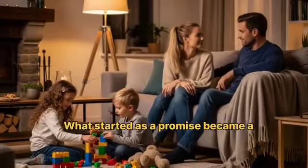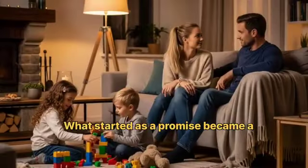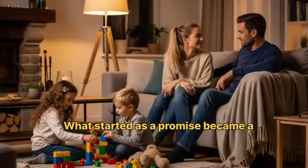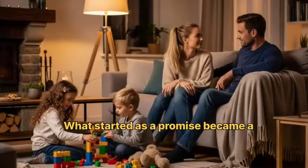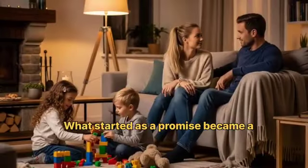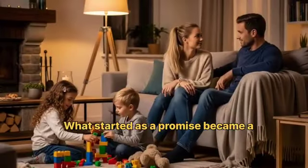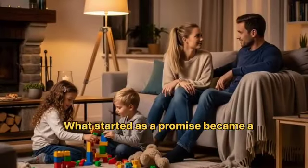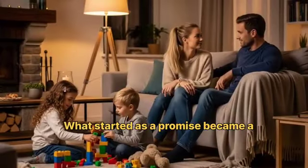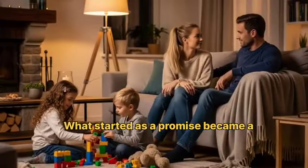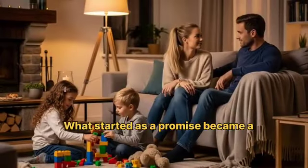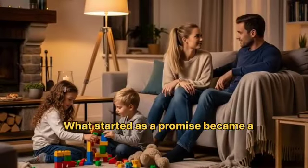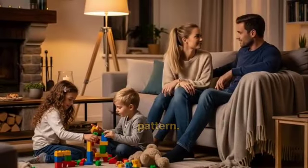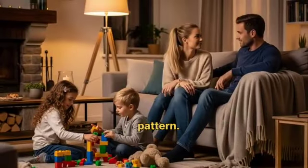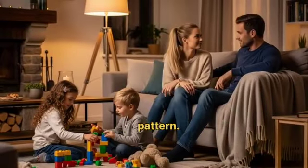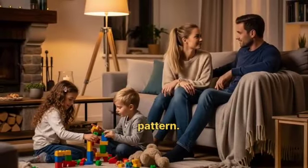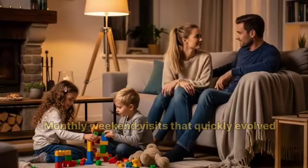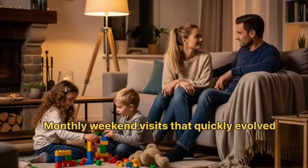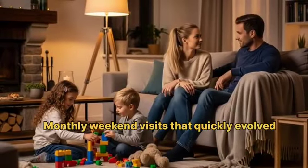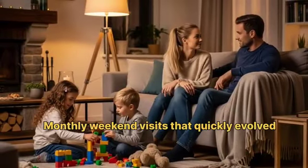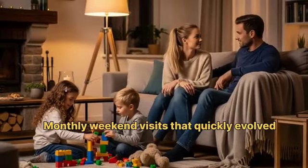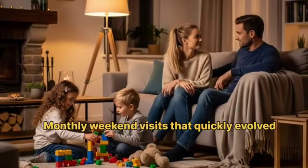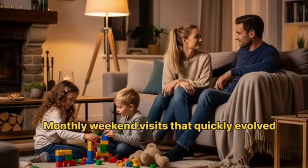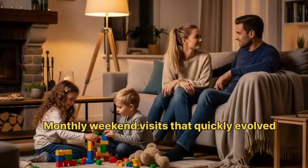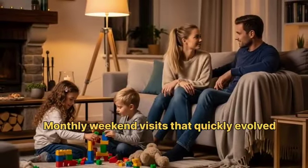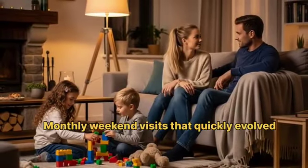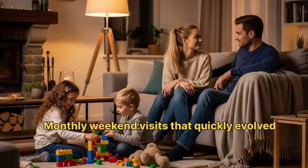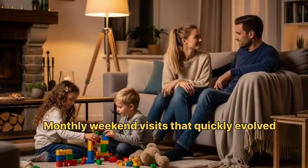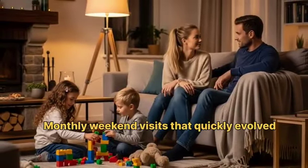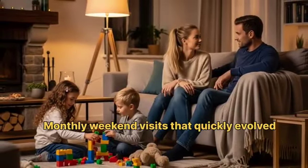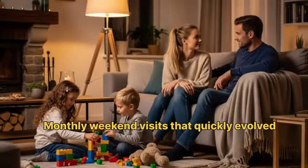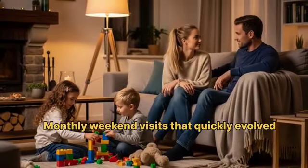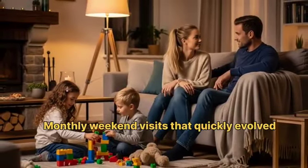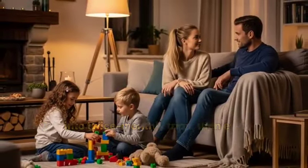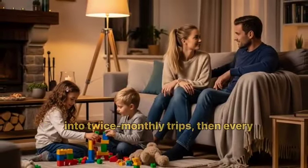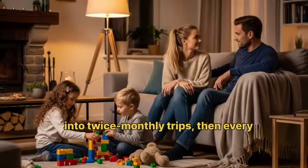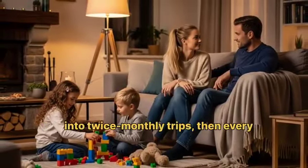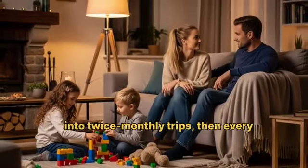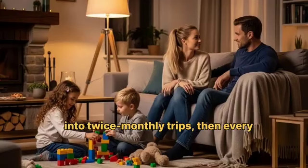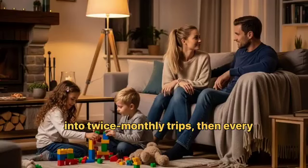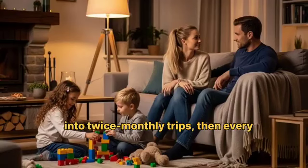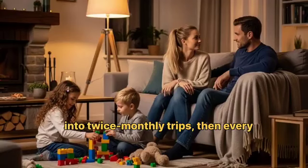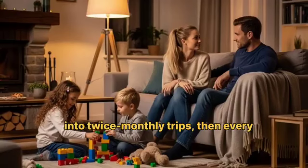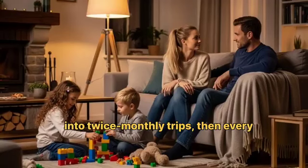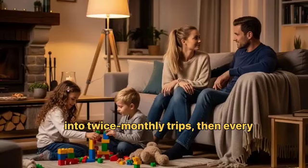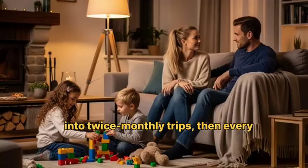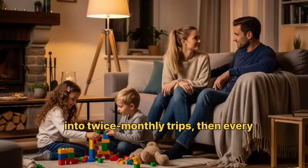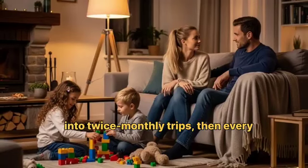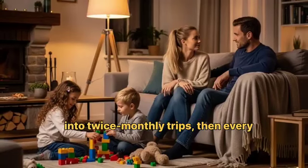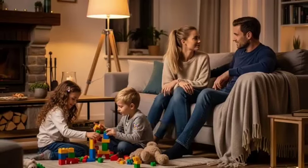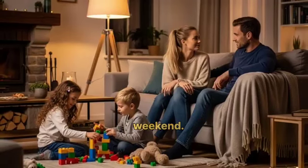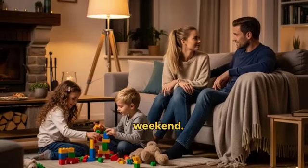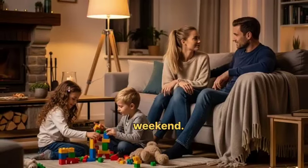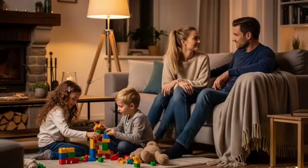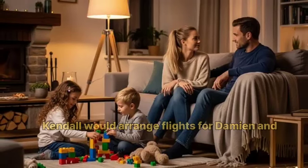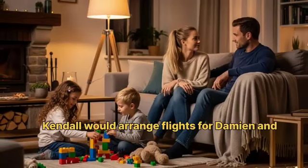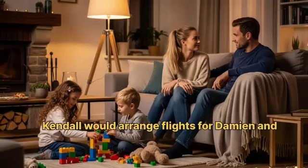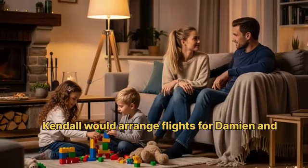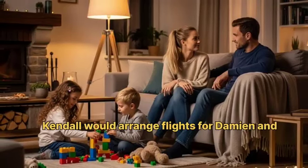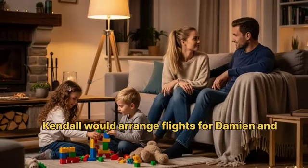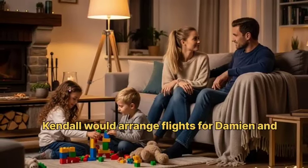as a promise became a pattern. Monthly weekend visits that quickly evolved into twice-monthly trips, then every weekend. Kendall